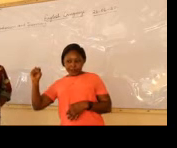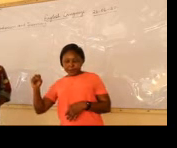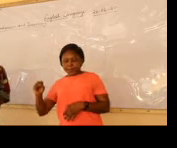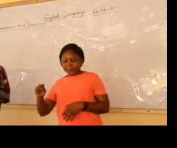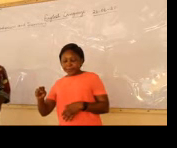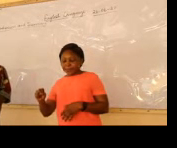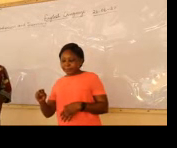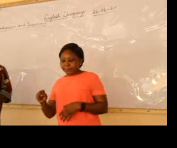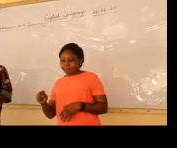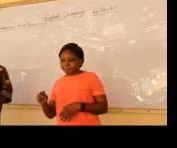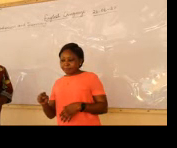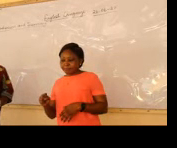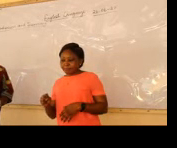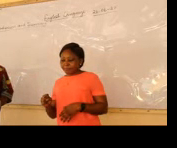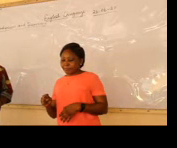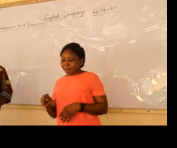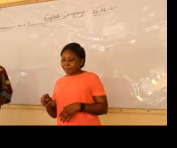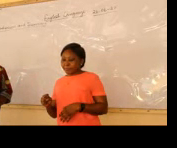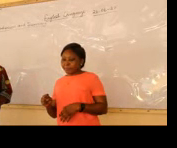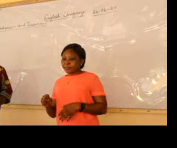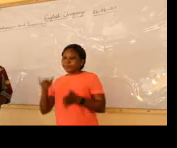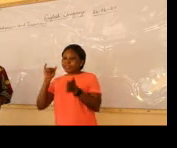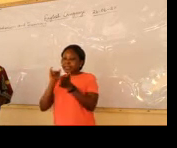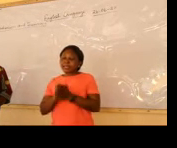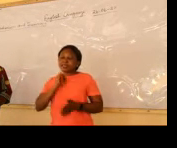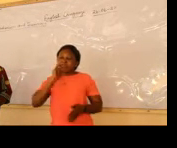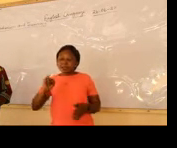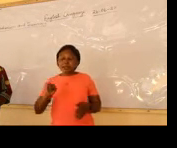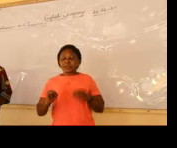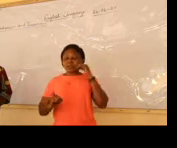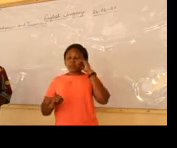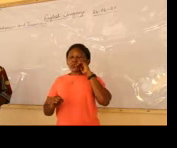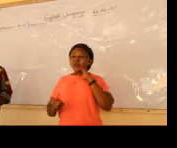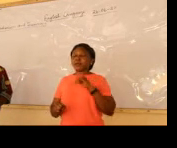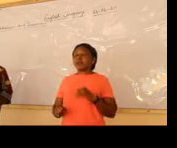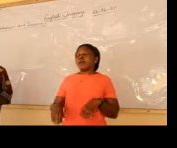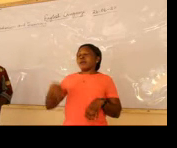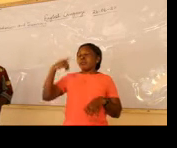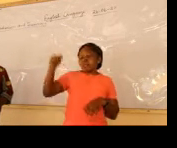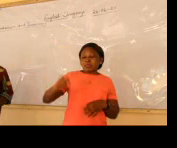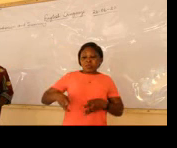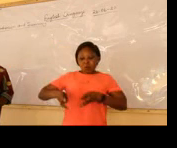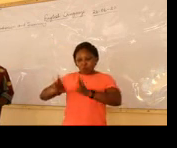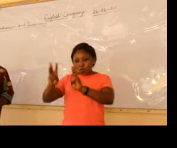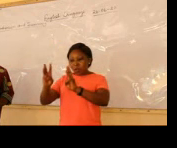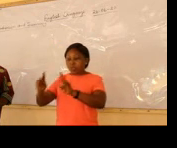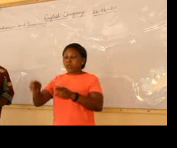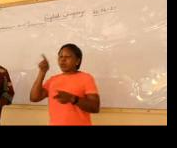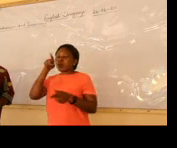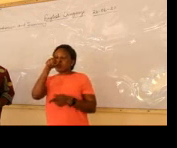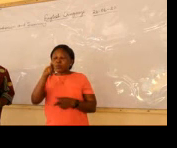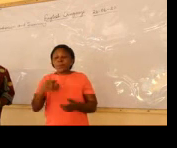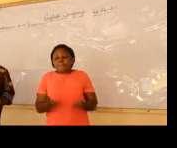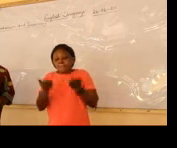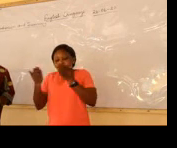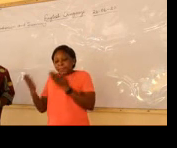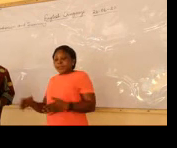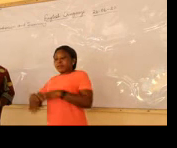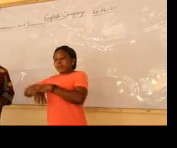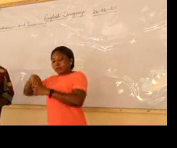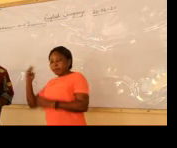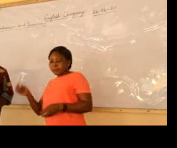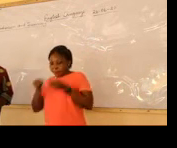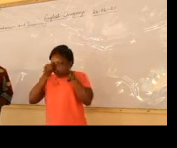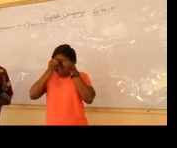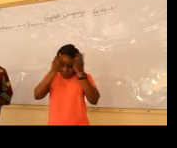from passages. The way you do it does not matter. The length